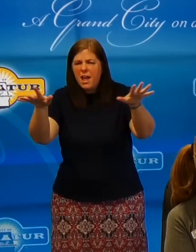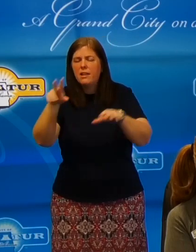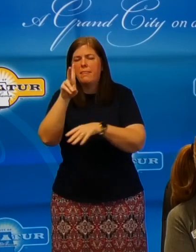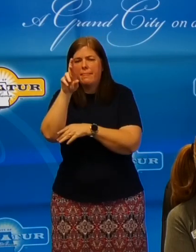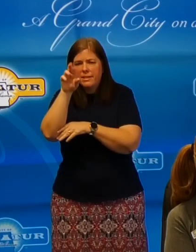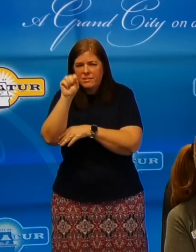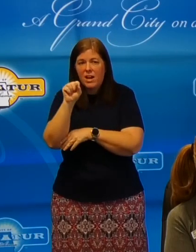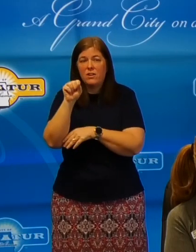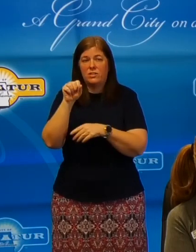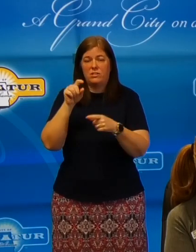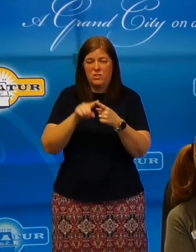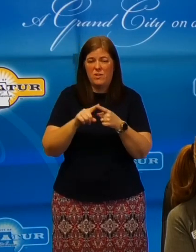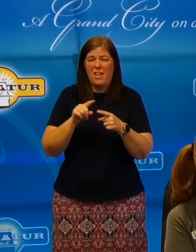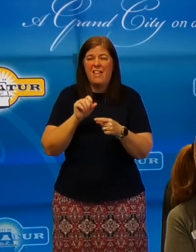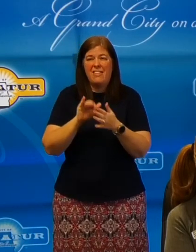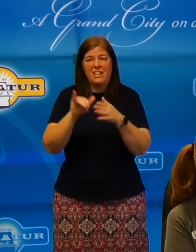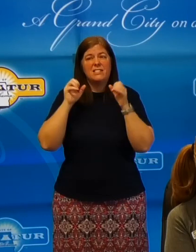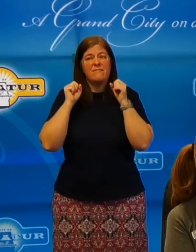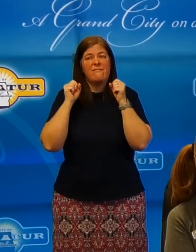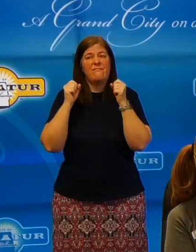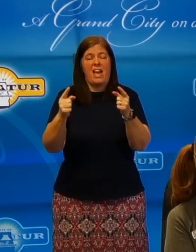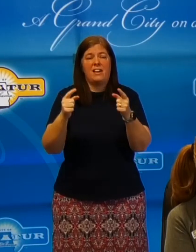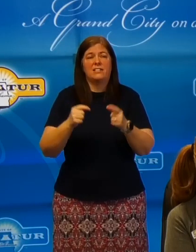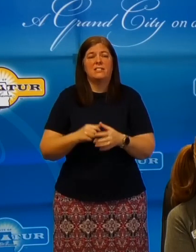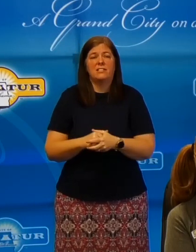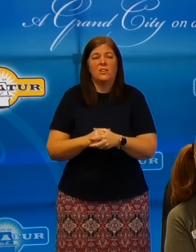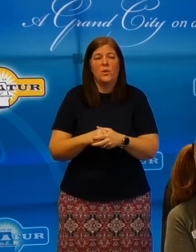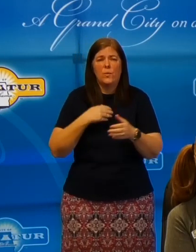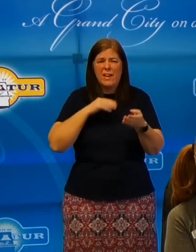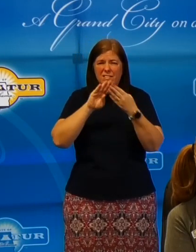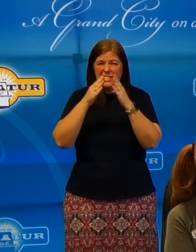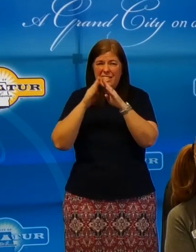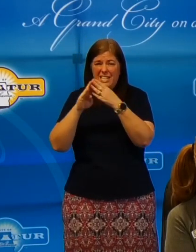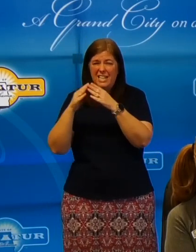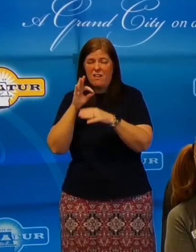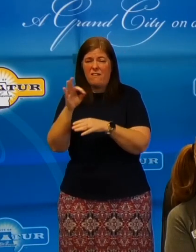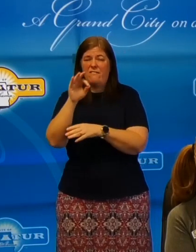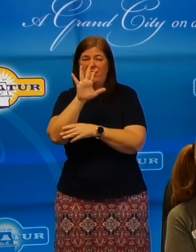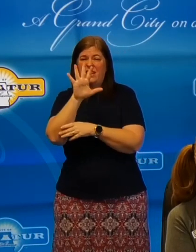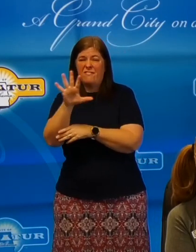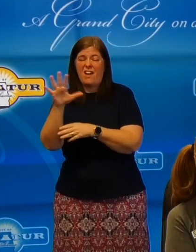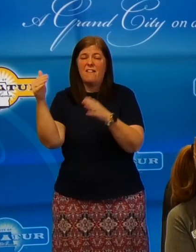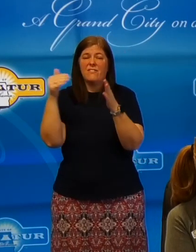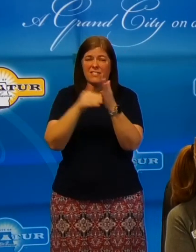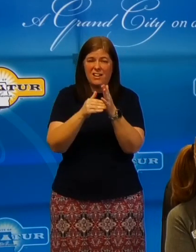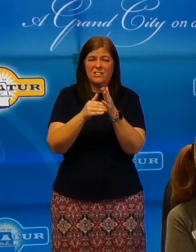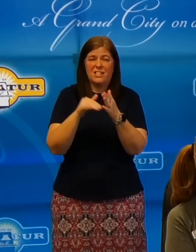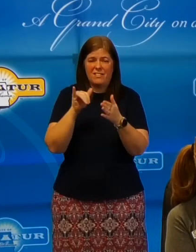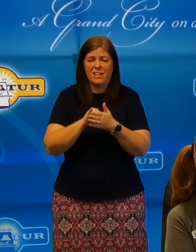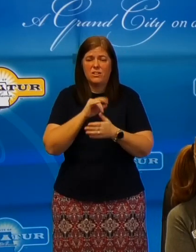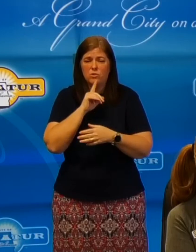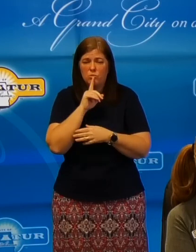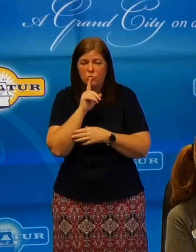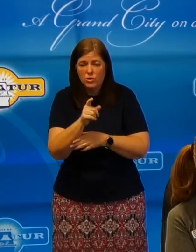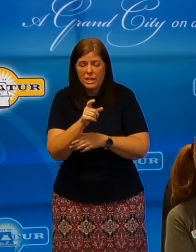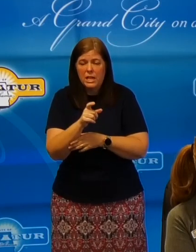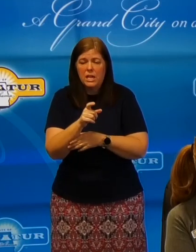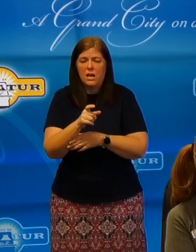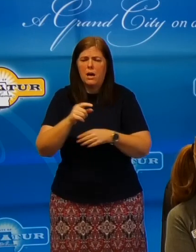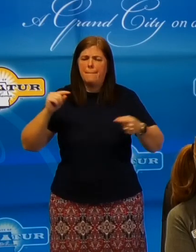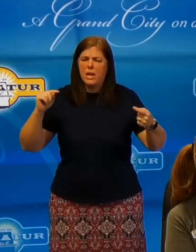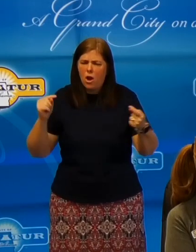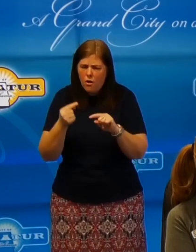That gets rapid. We have a city of 55,000, 56,000. That could be detrimental if that happened and it wasn't